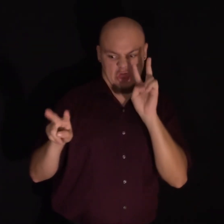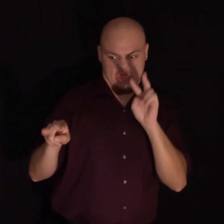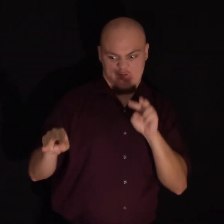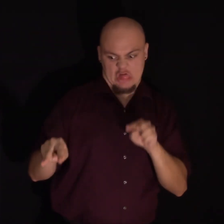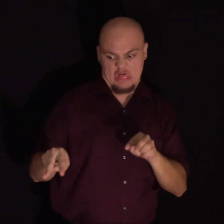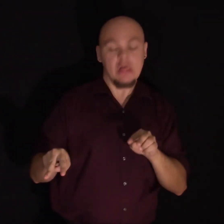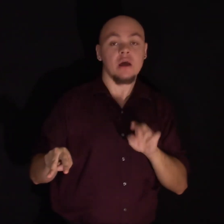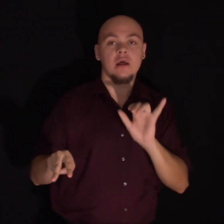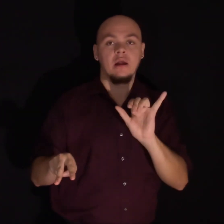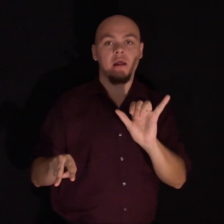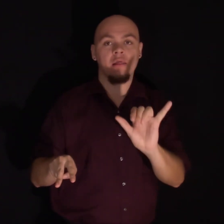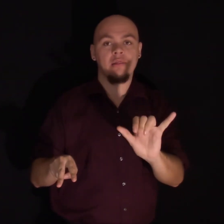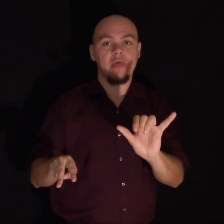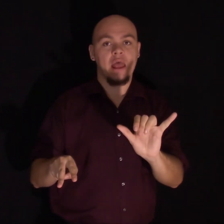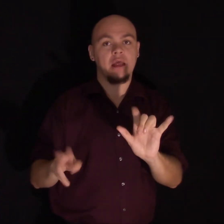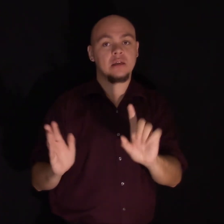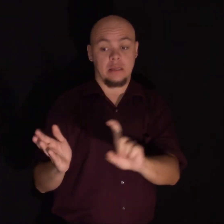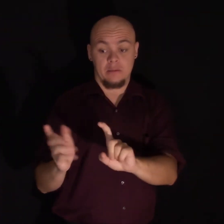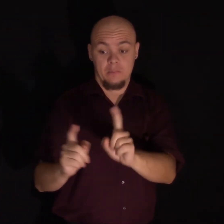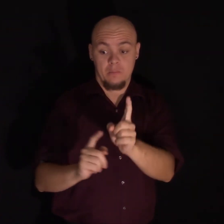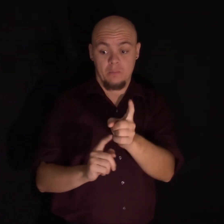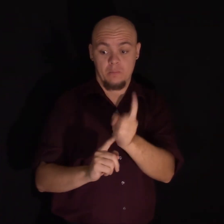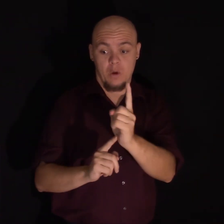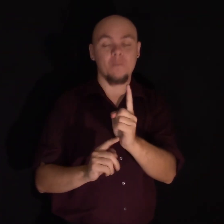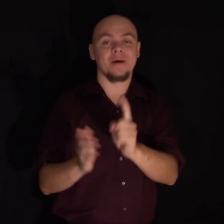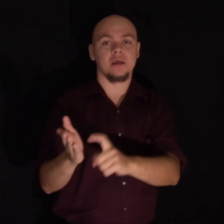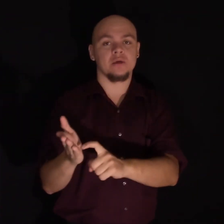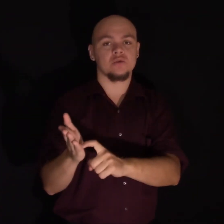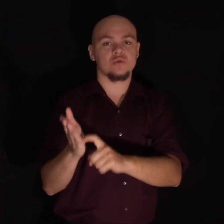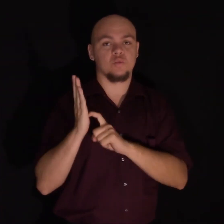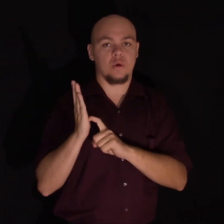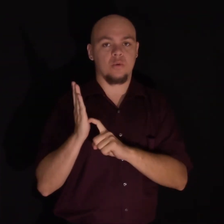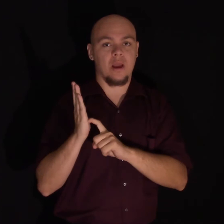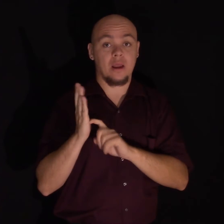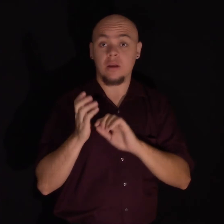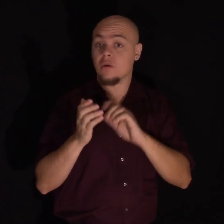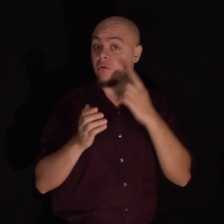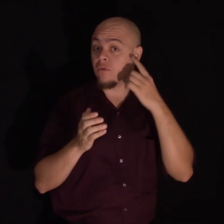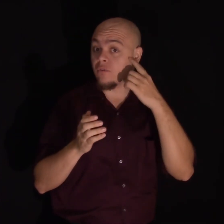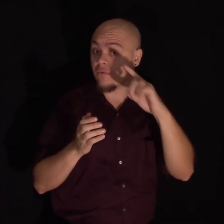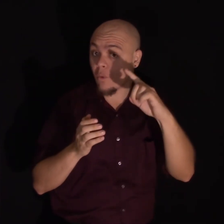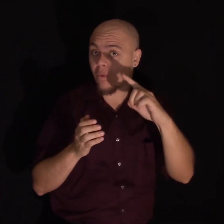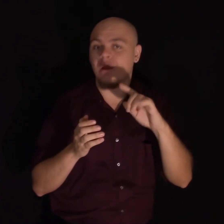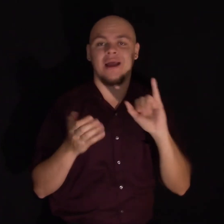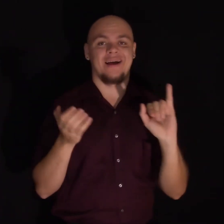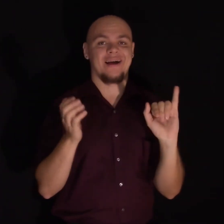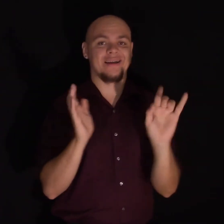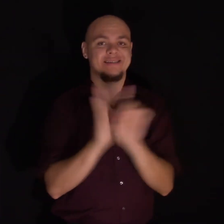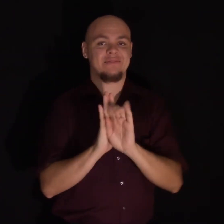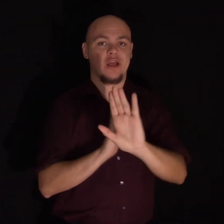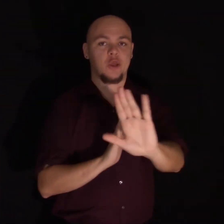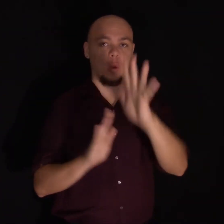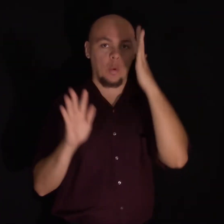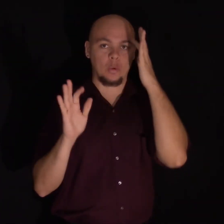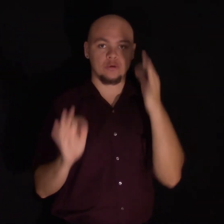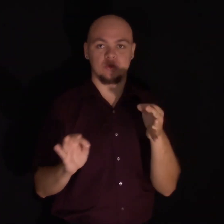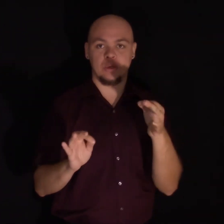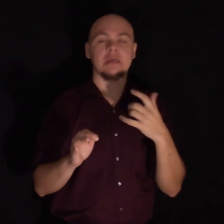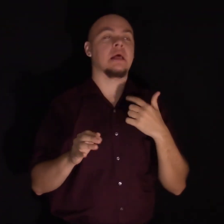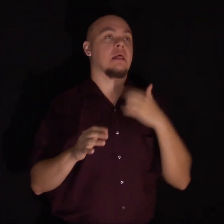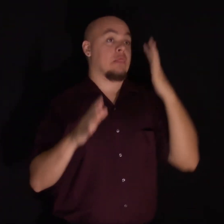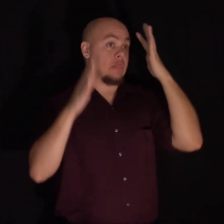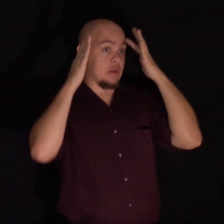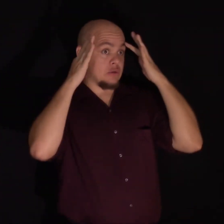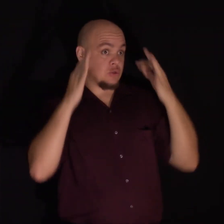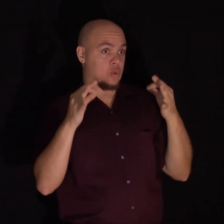is an absolutely required moment in identifying the choice. I keep harping on about the choice because